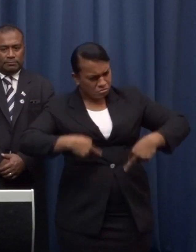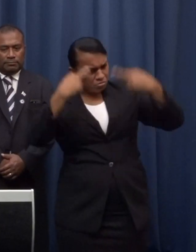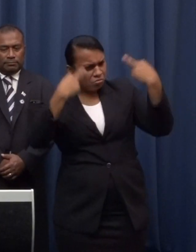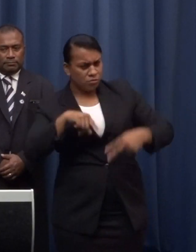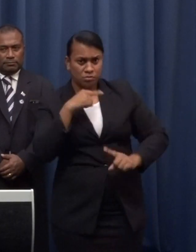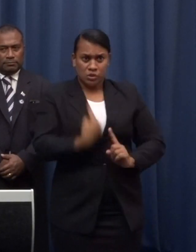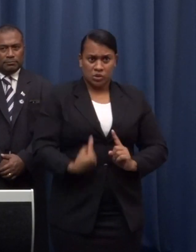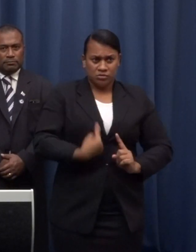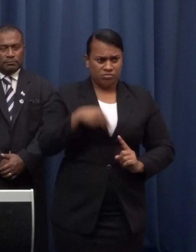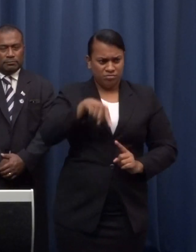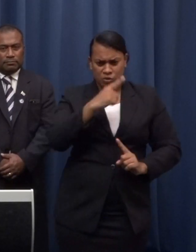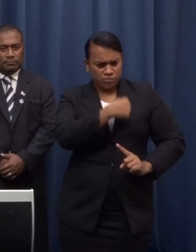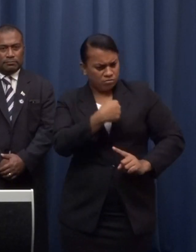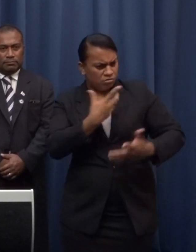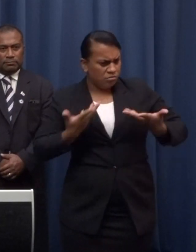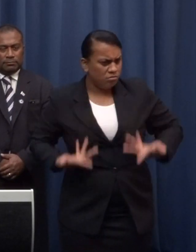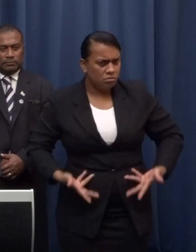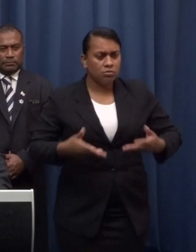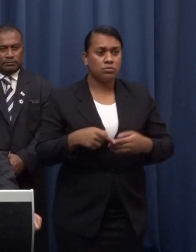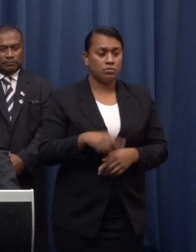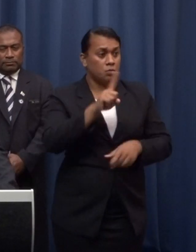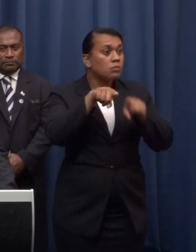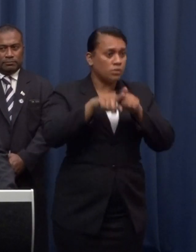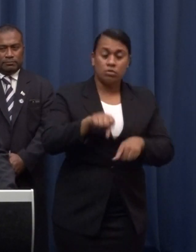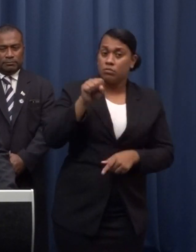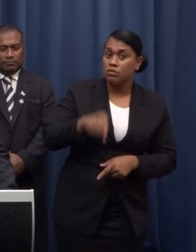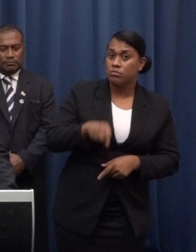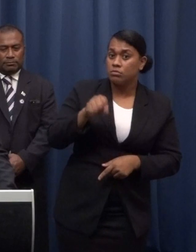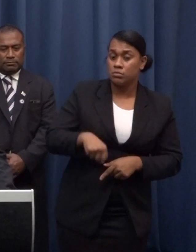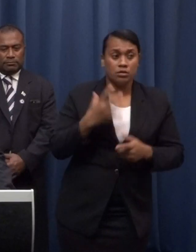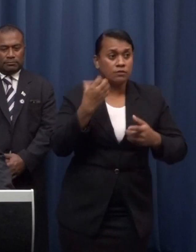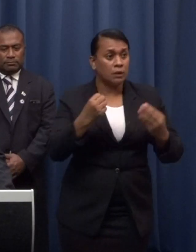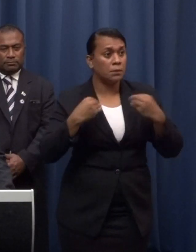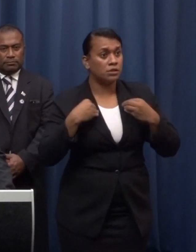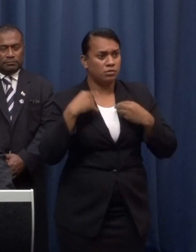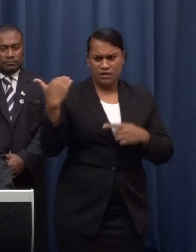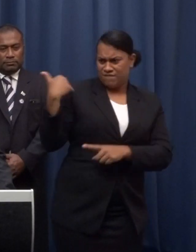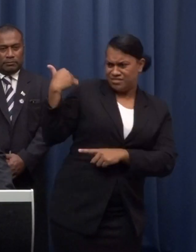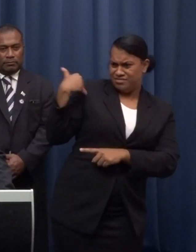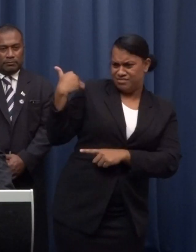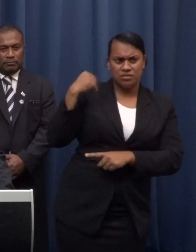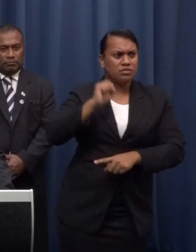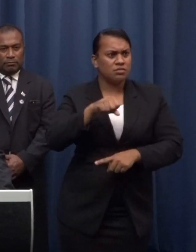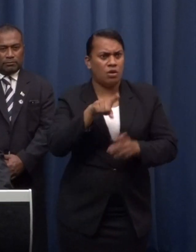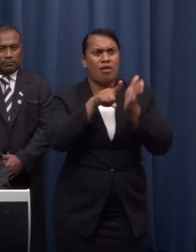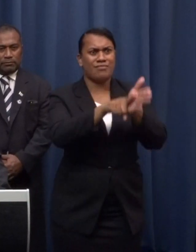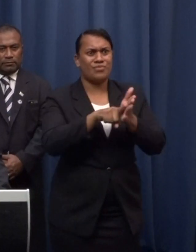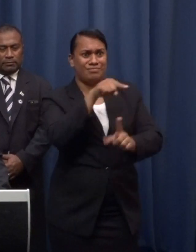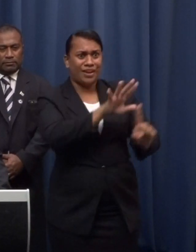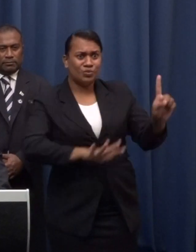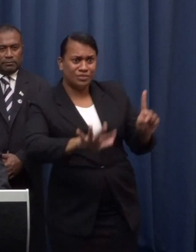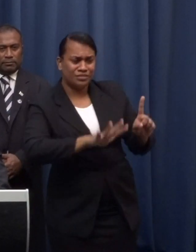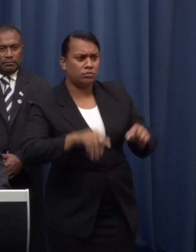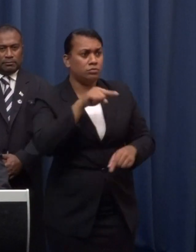means. There's obviously some implications for the businesses in Lautoka area, and we wanted